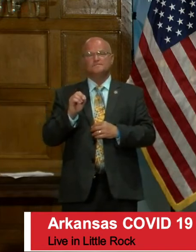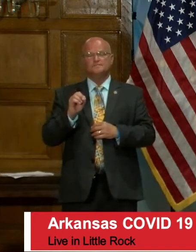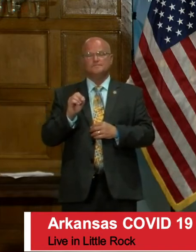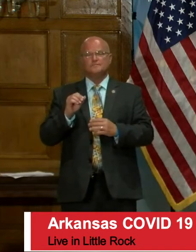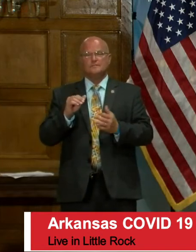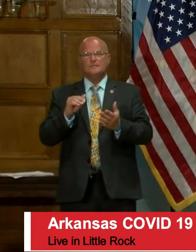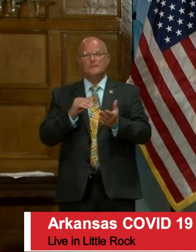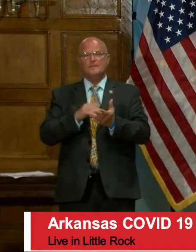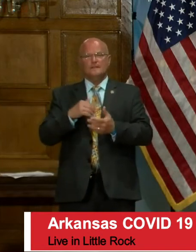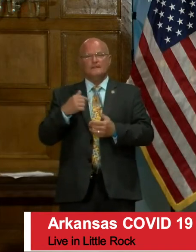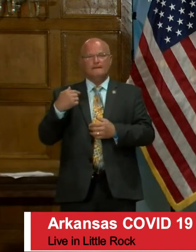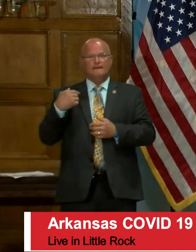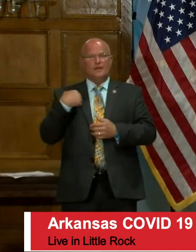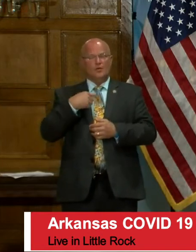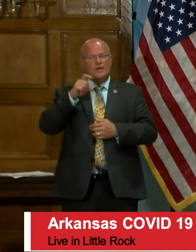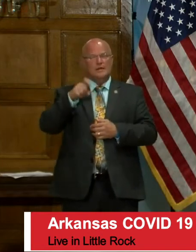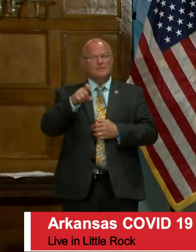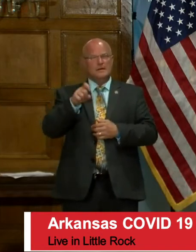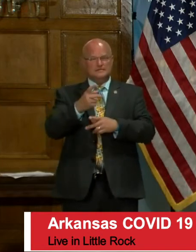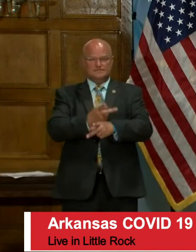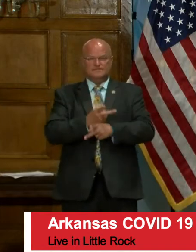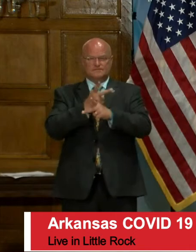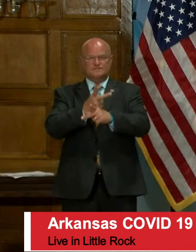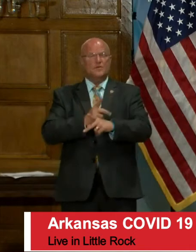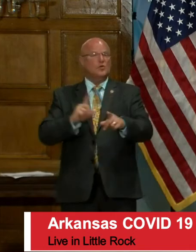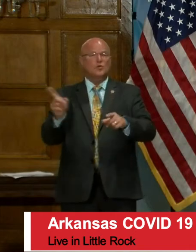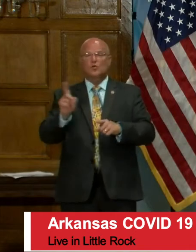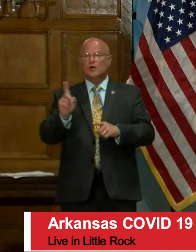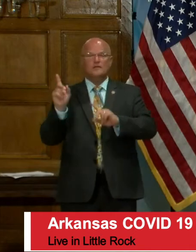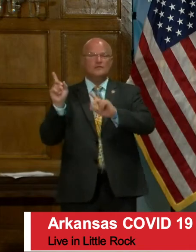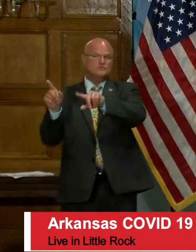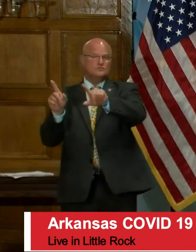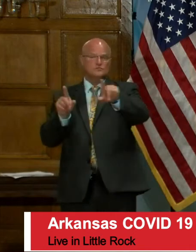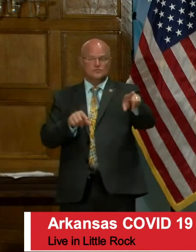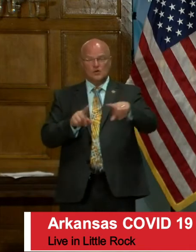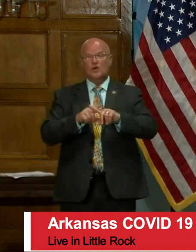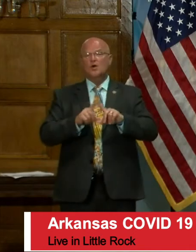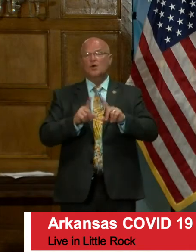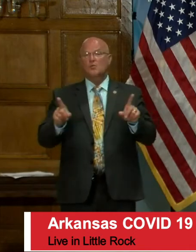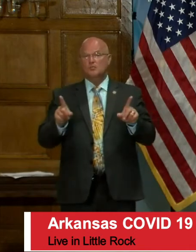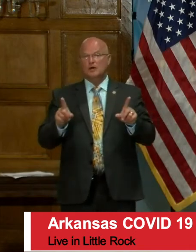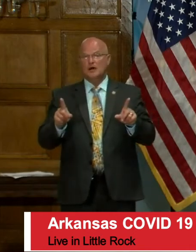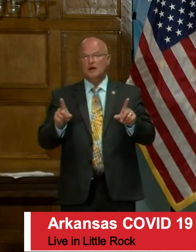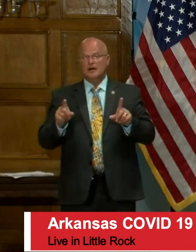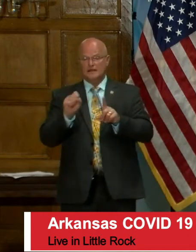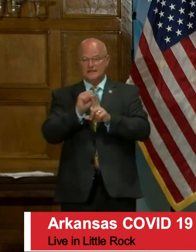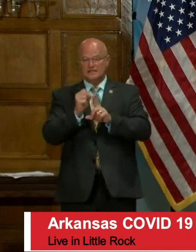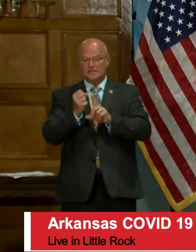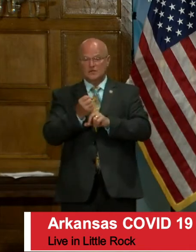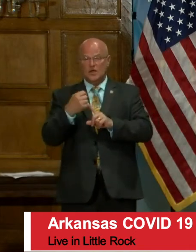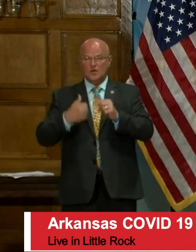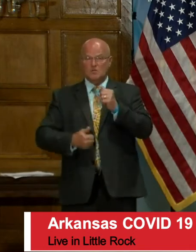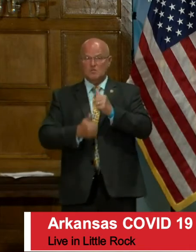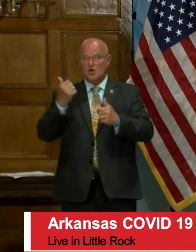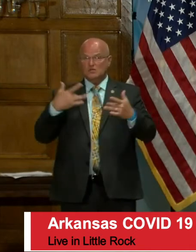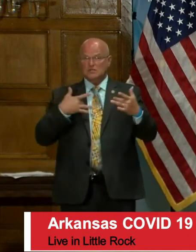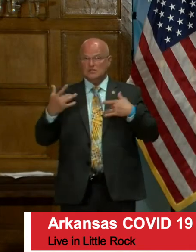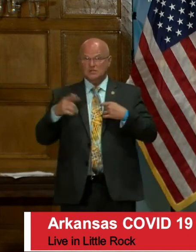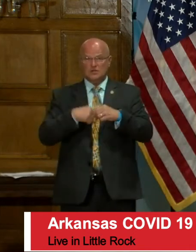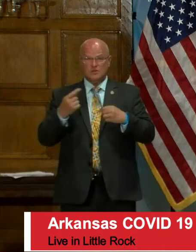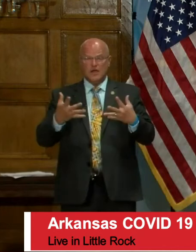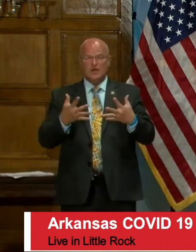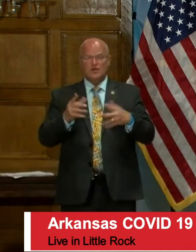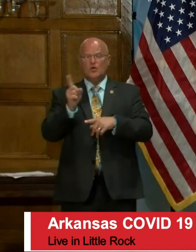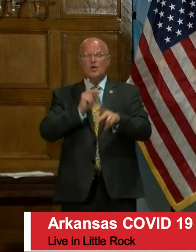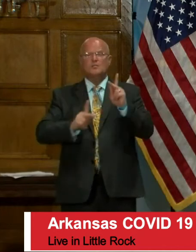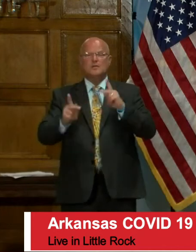Again, we have to take precautions wherever we go, but the situations that we're most concerned about